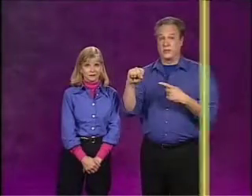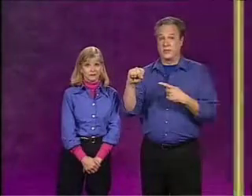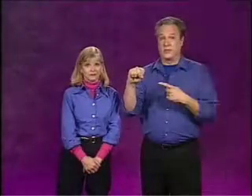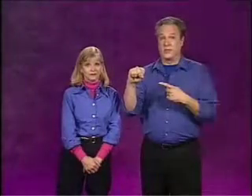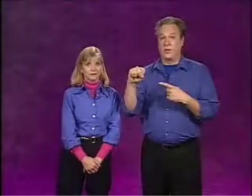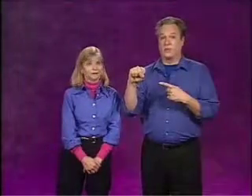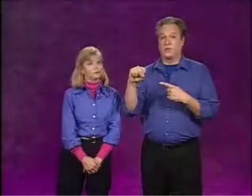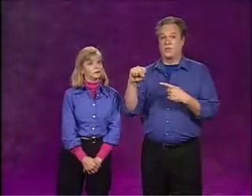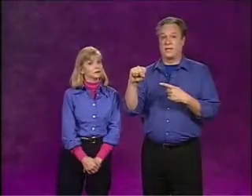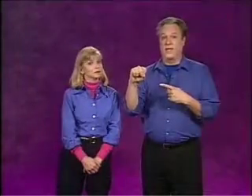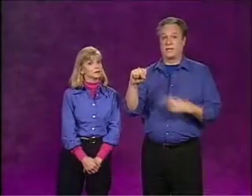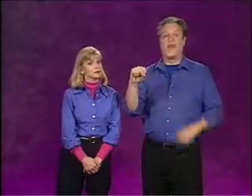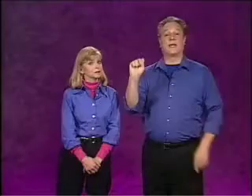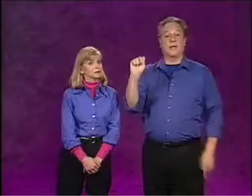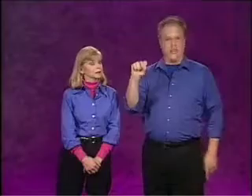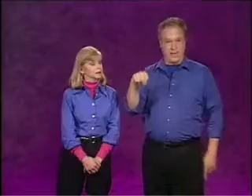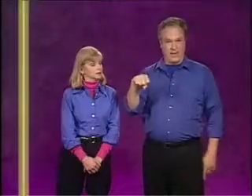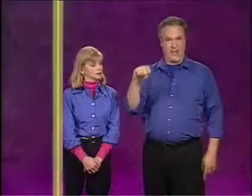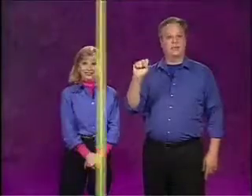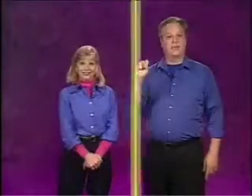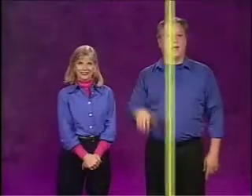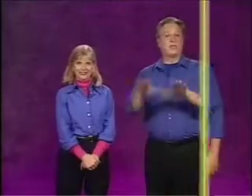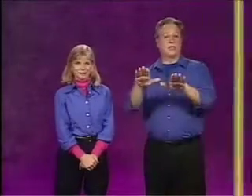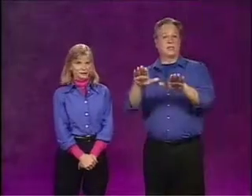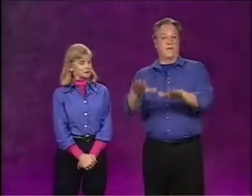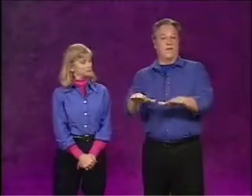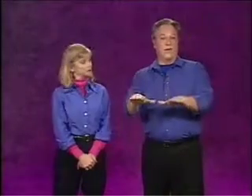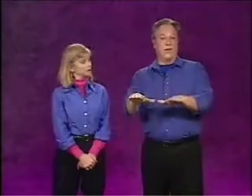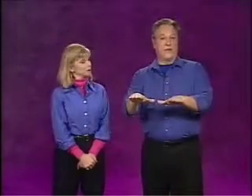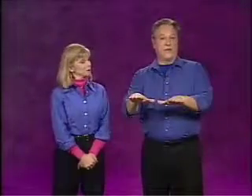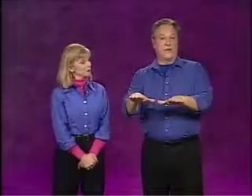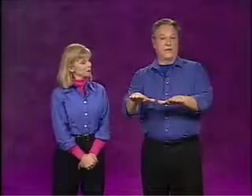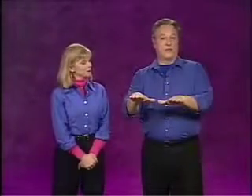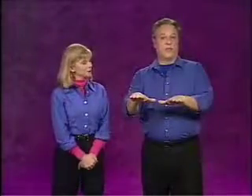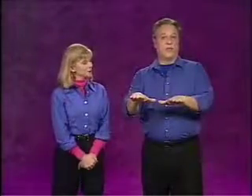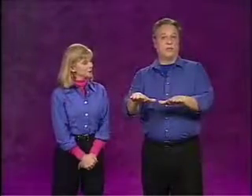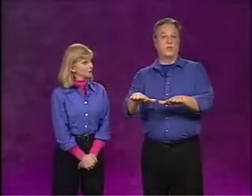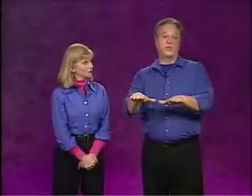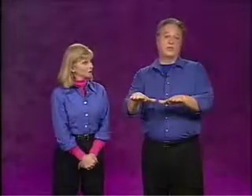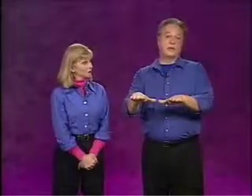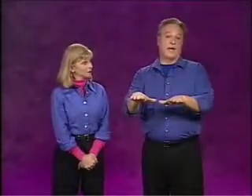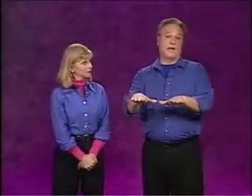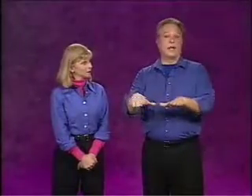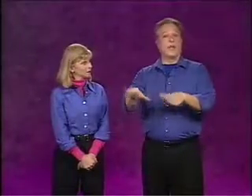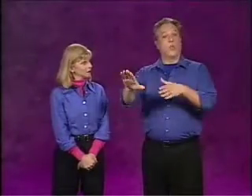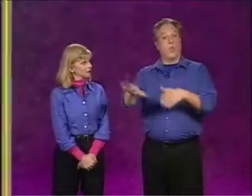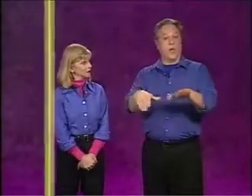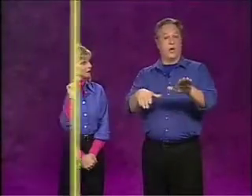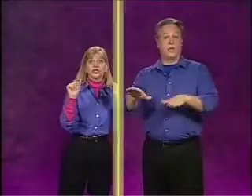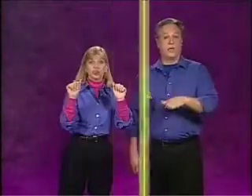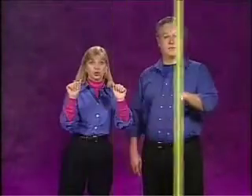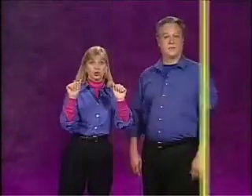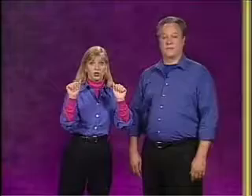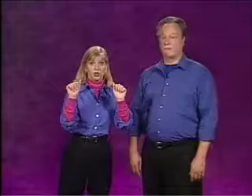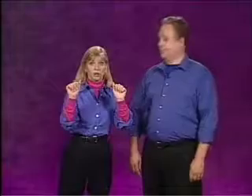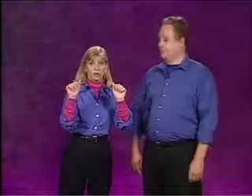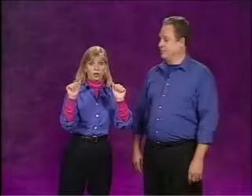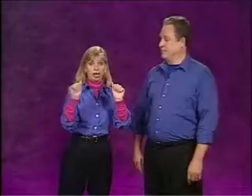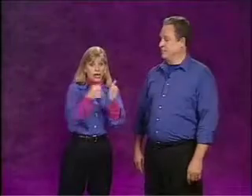your fist to represent a person's head, your two palms to represent 2 feet, and A hands that often show